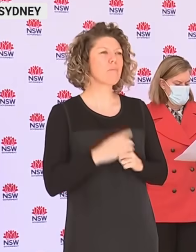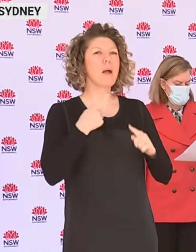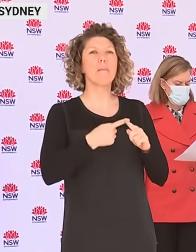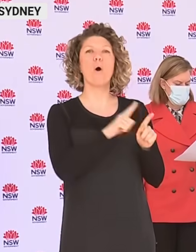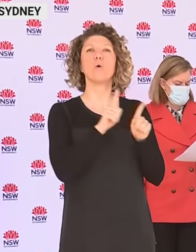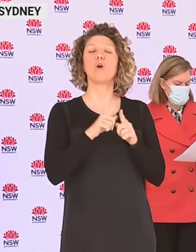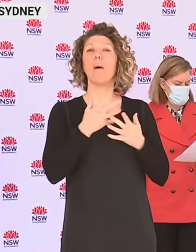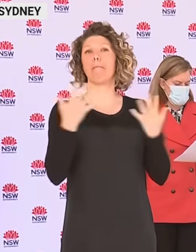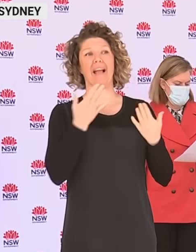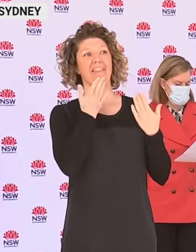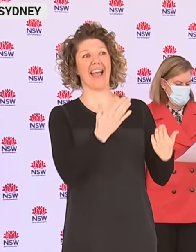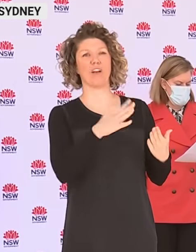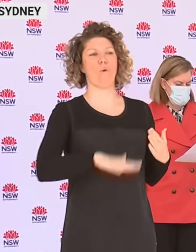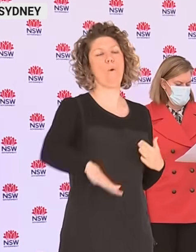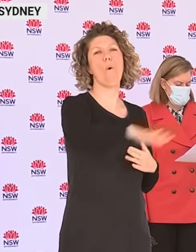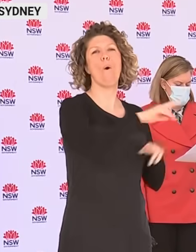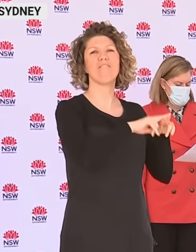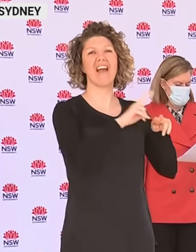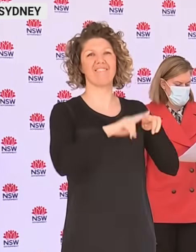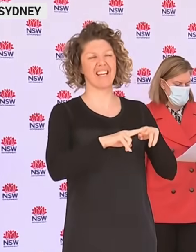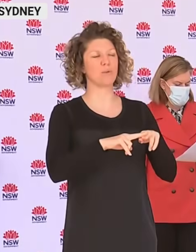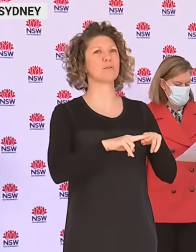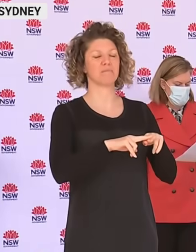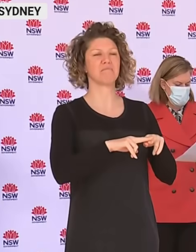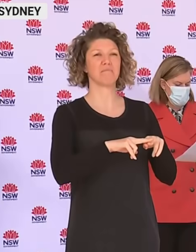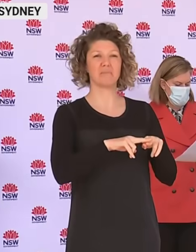members of the Fairfield local government area. Yesterday we saw